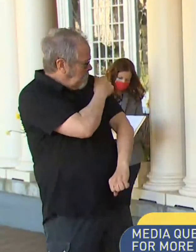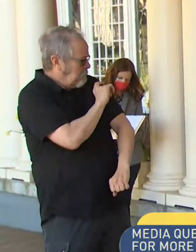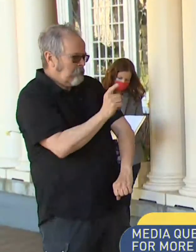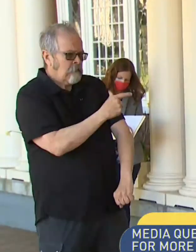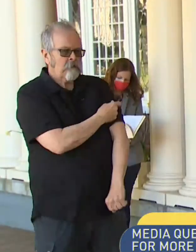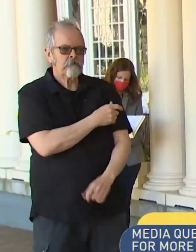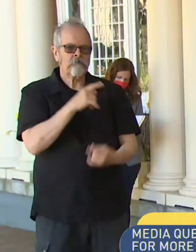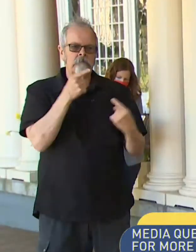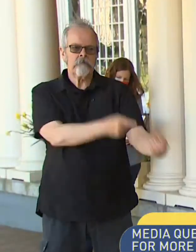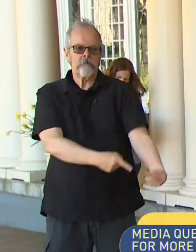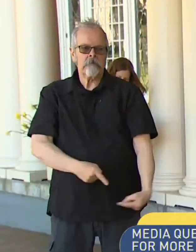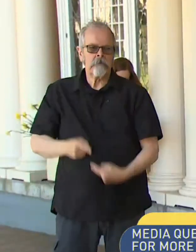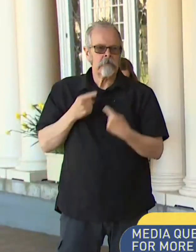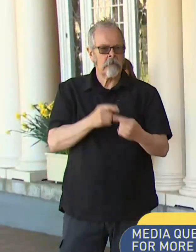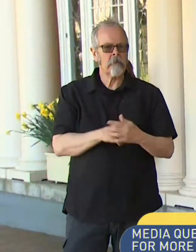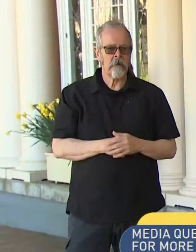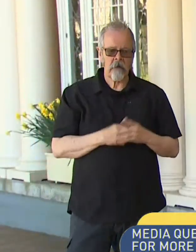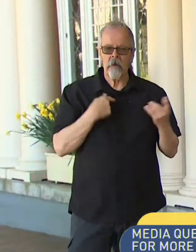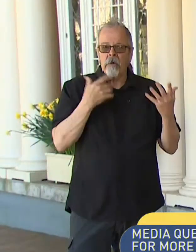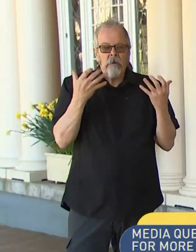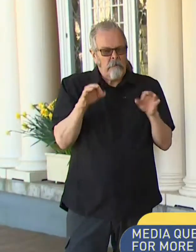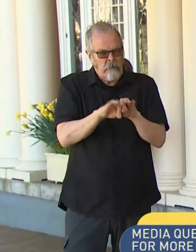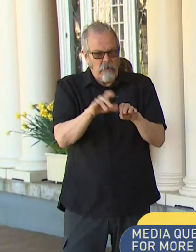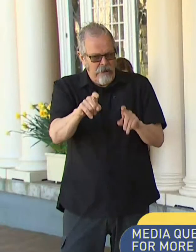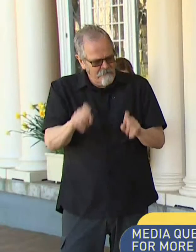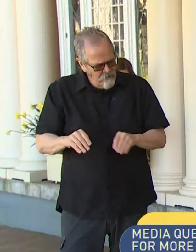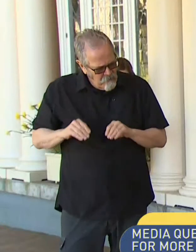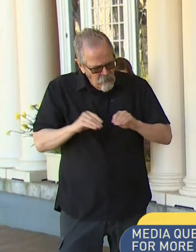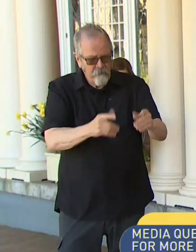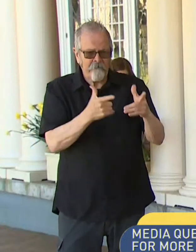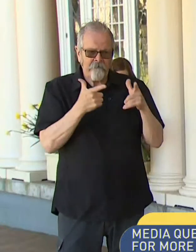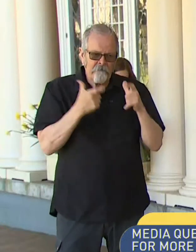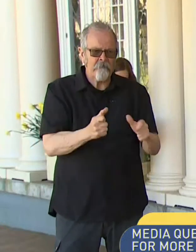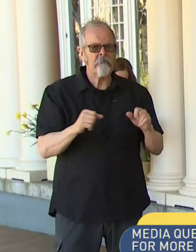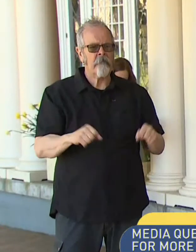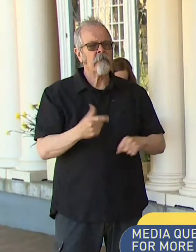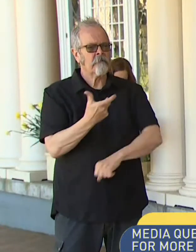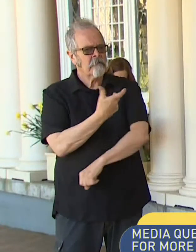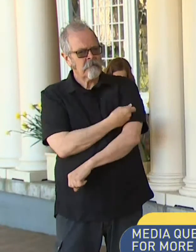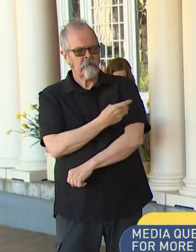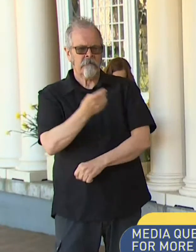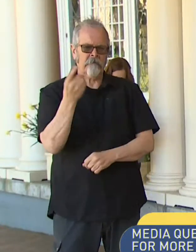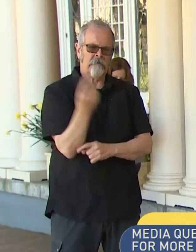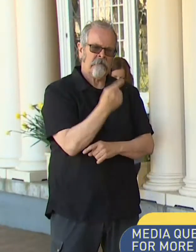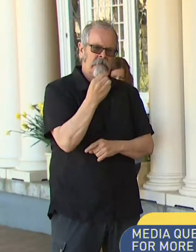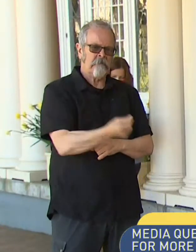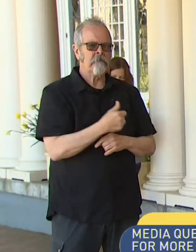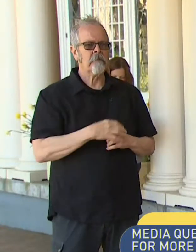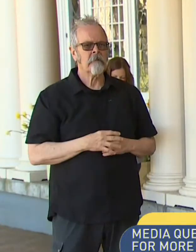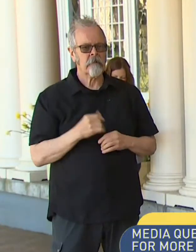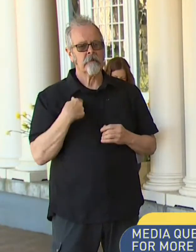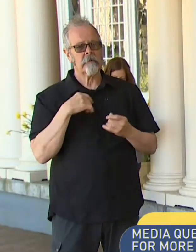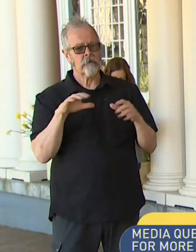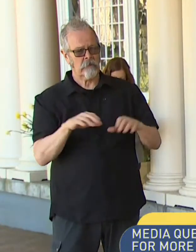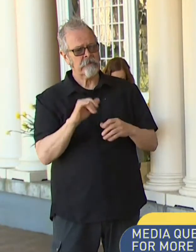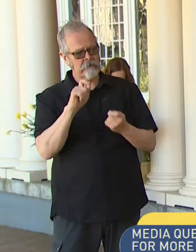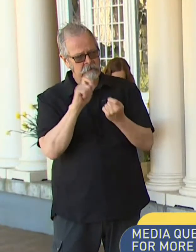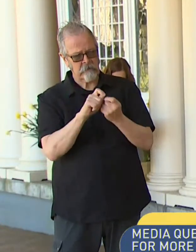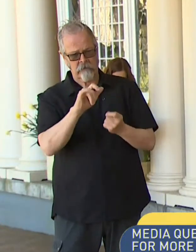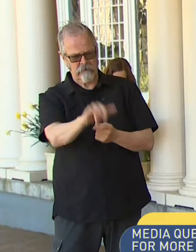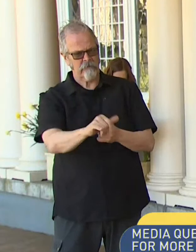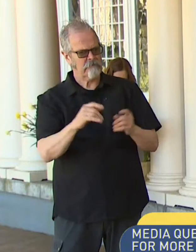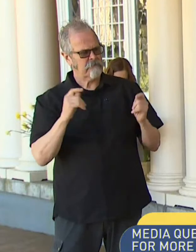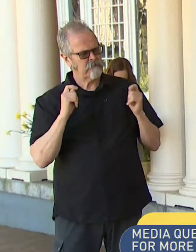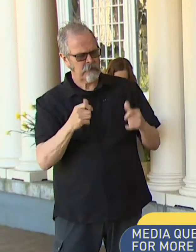to move as fast as humanly possible to get everybody a vaccination, and we are doing exactly that. We now